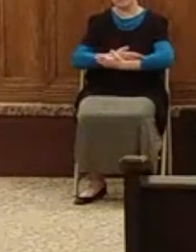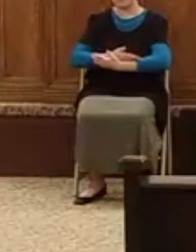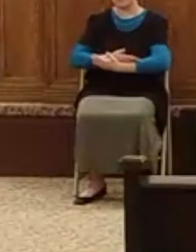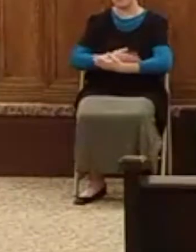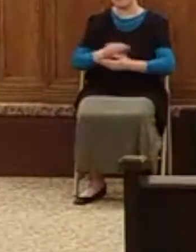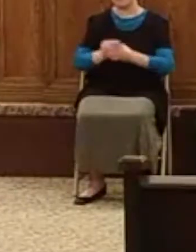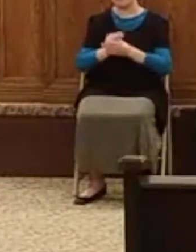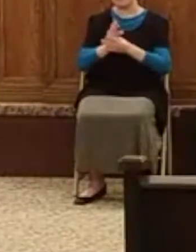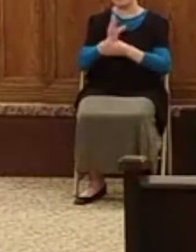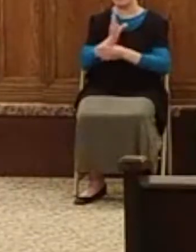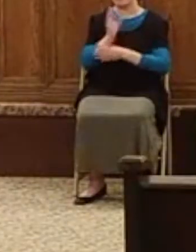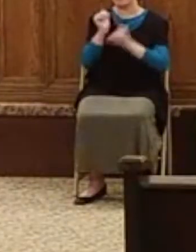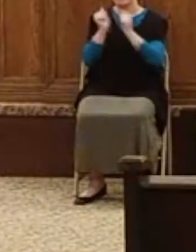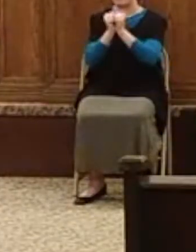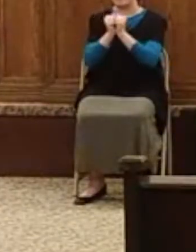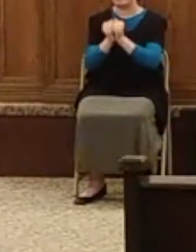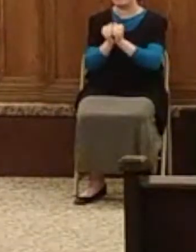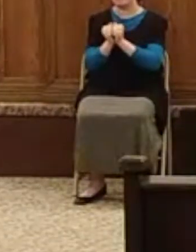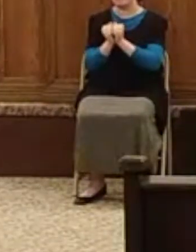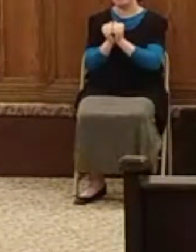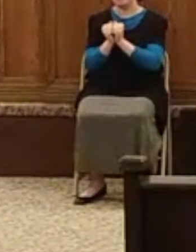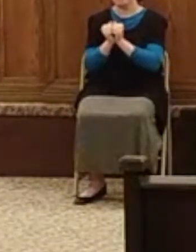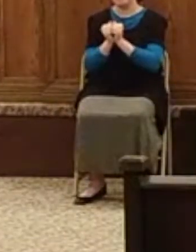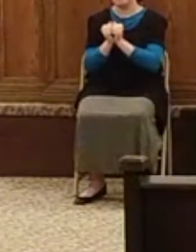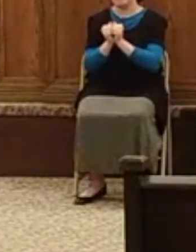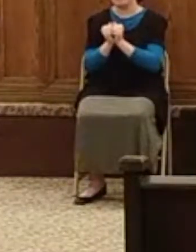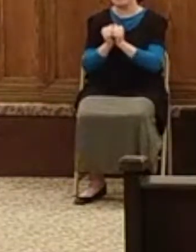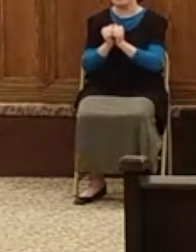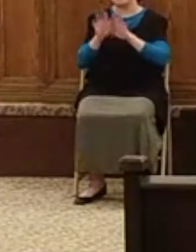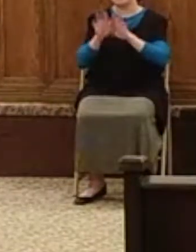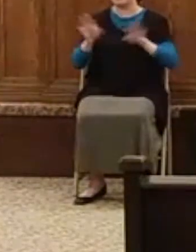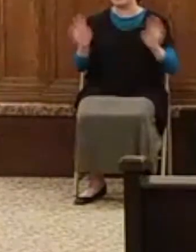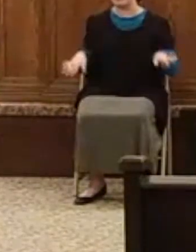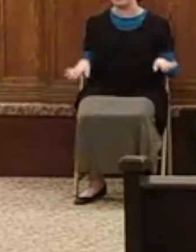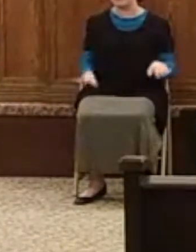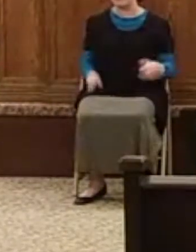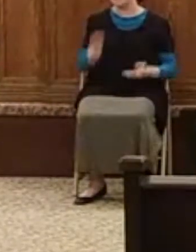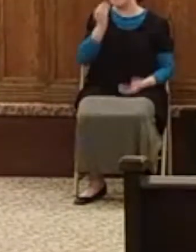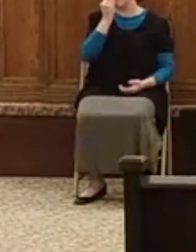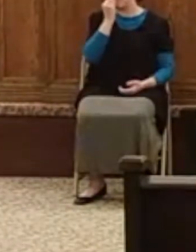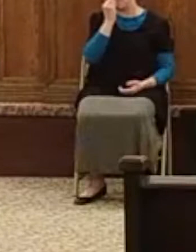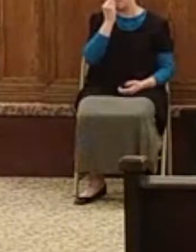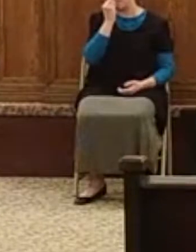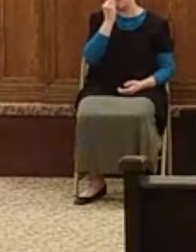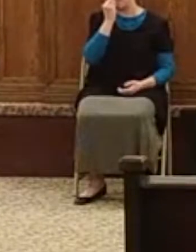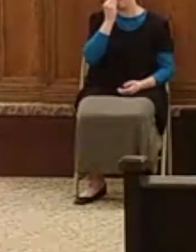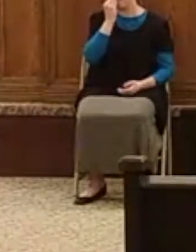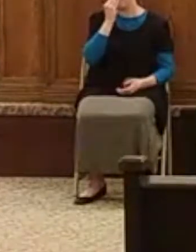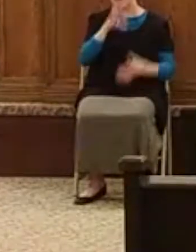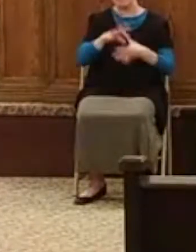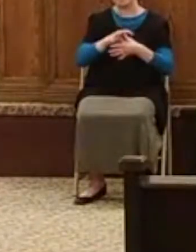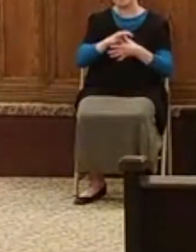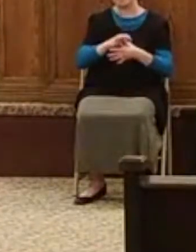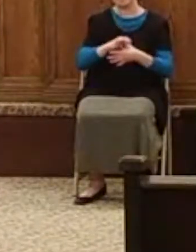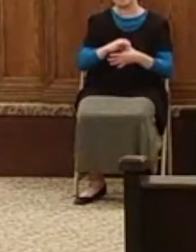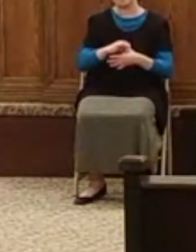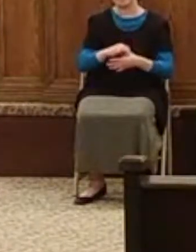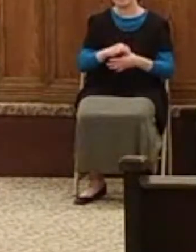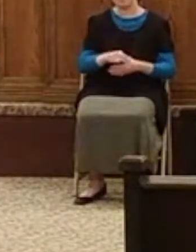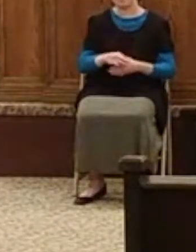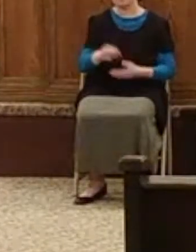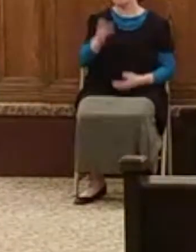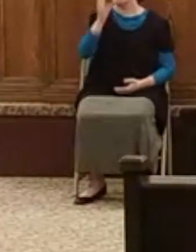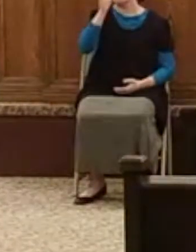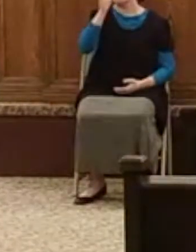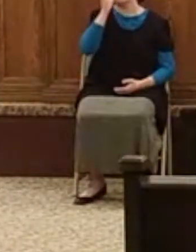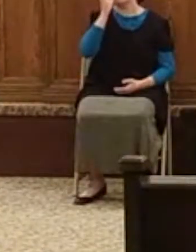up, and it grew up together with him and with his children. It did eat of his own meat and drank